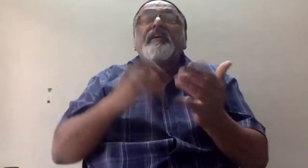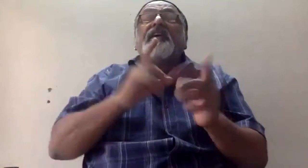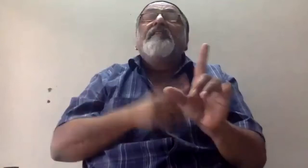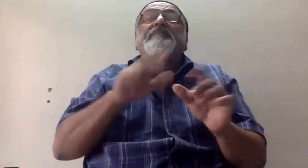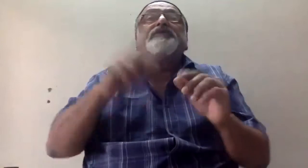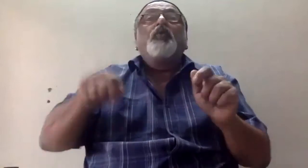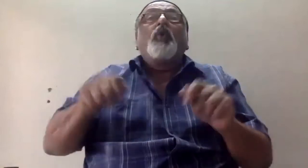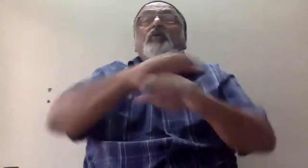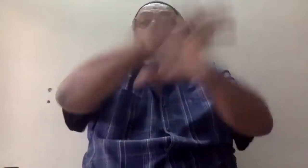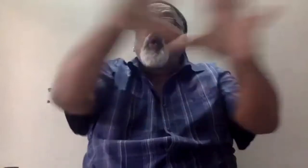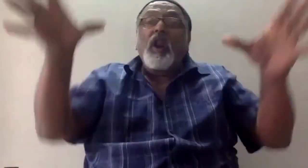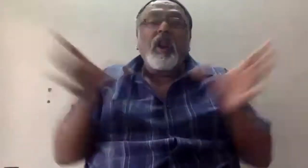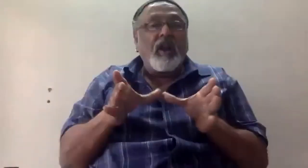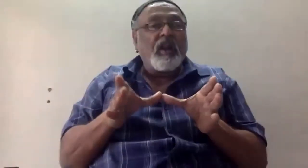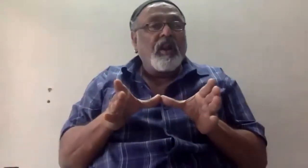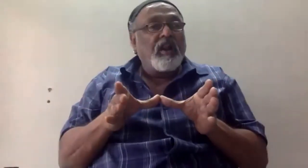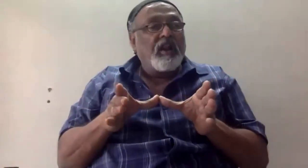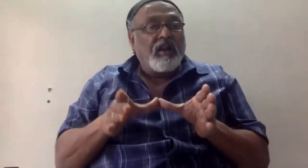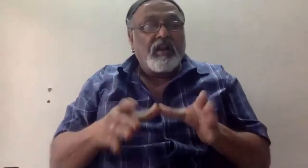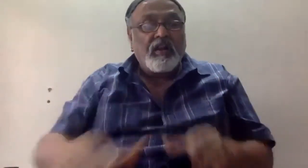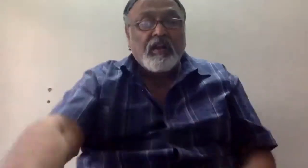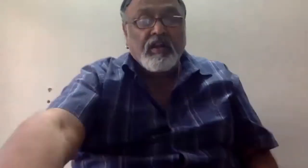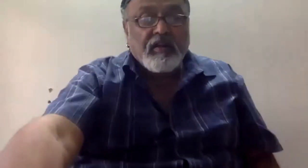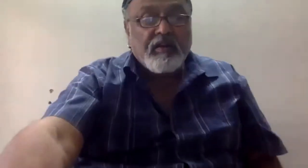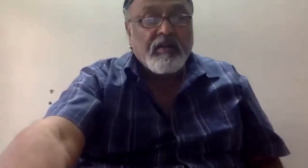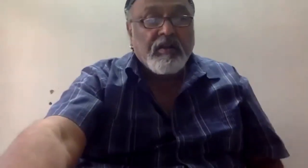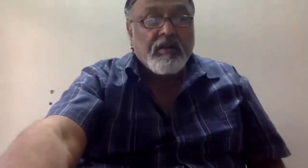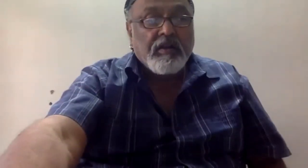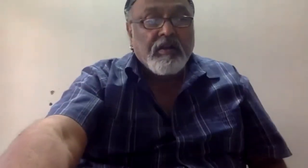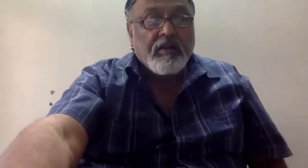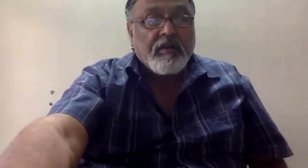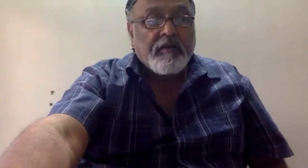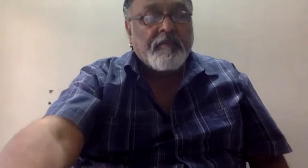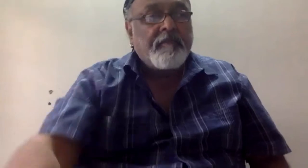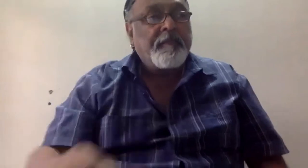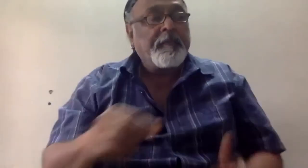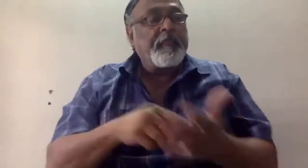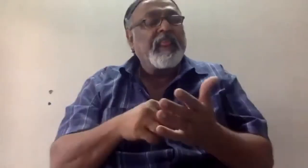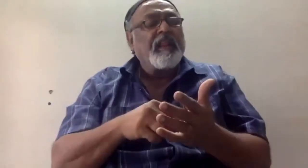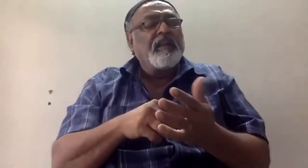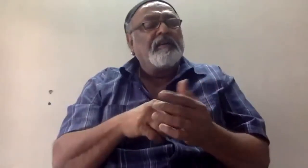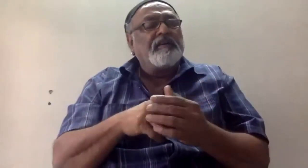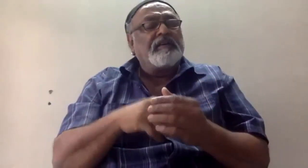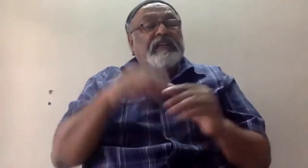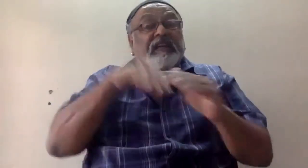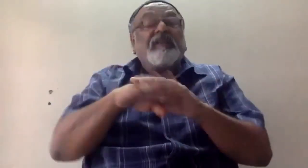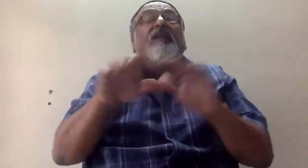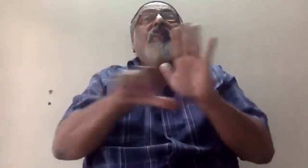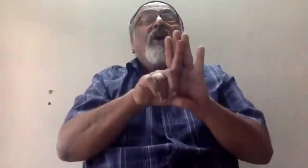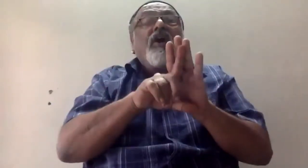disabilities before and under the law. And this would mean providing effective communication. Very